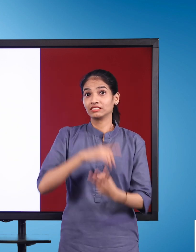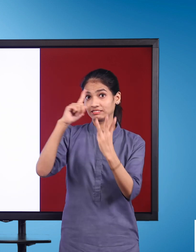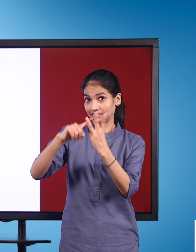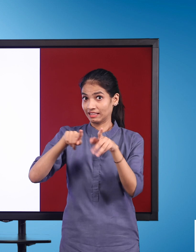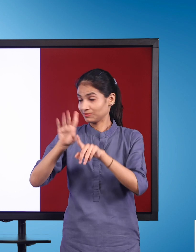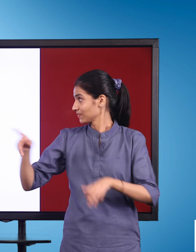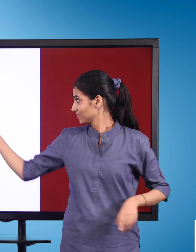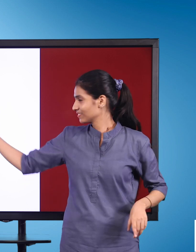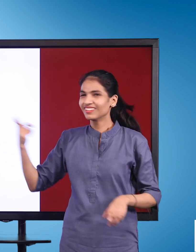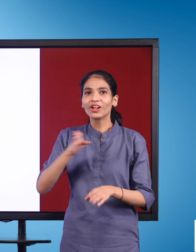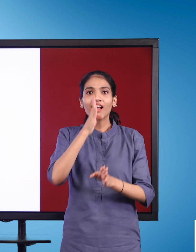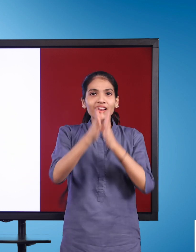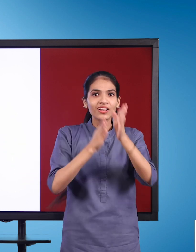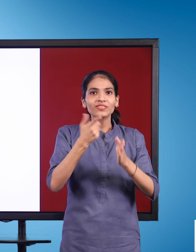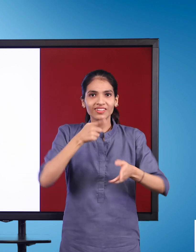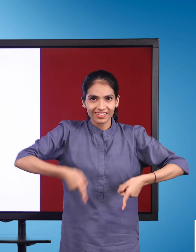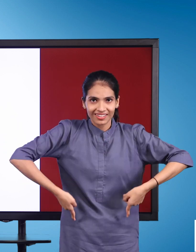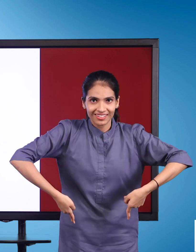The third figure shows rail lines.